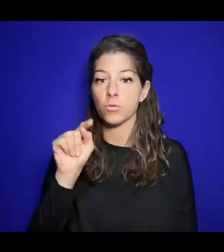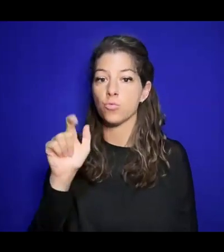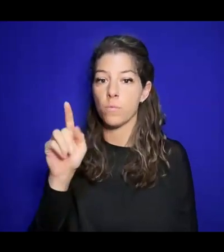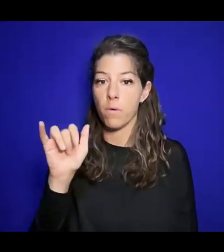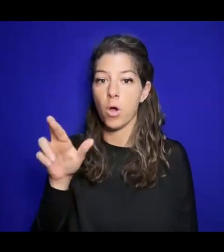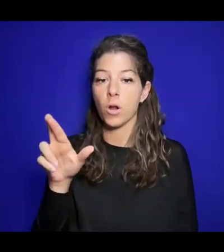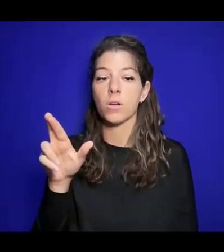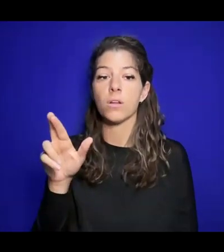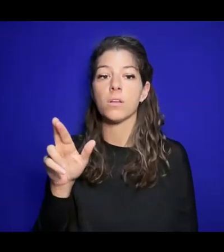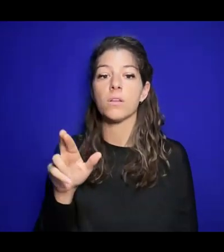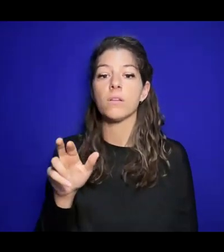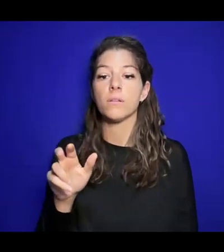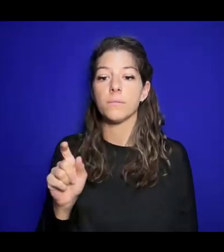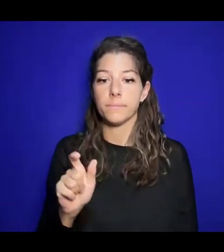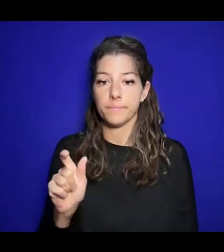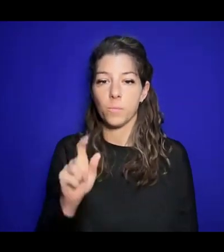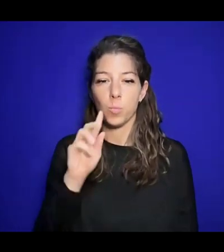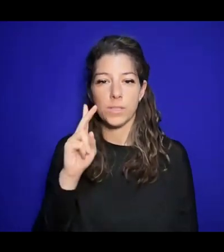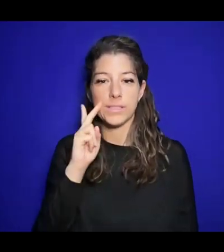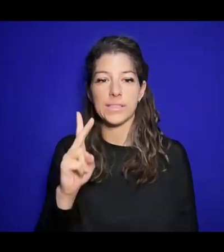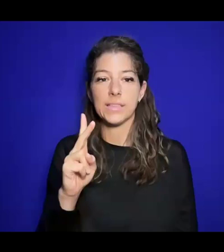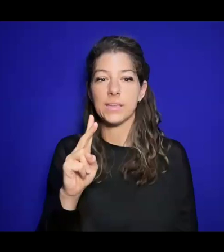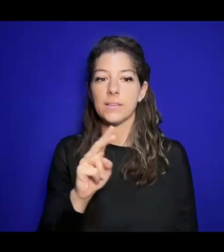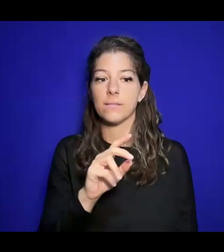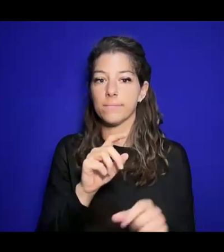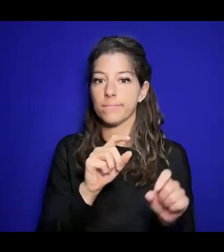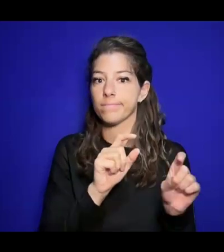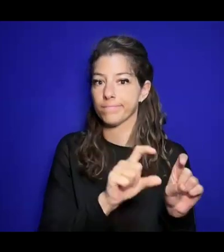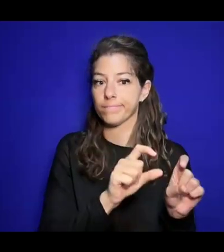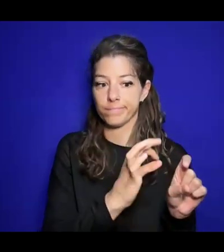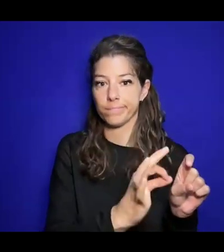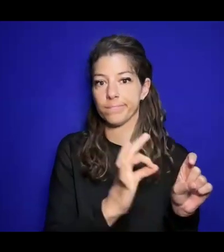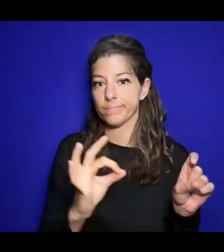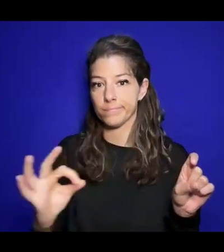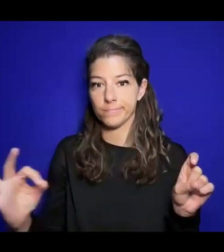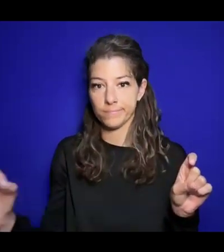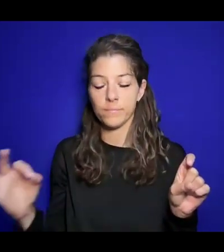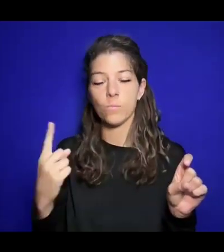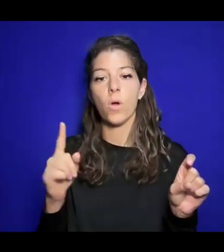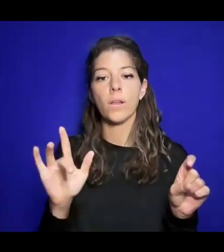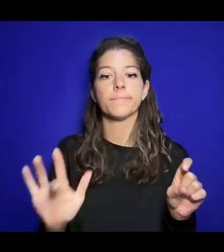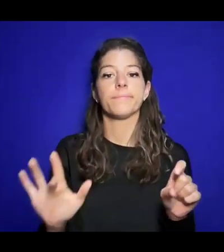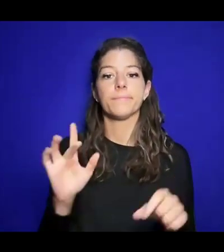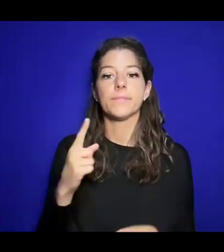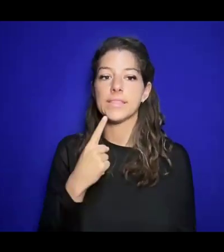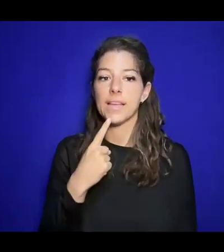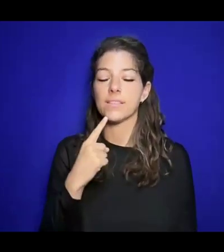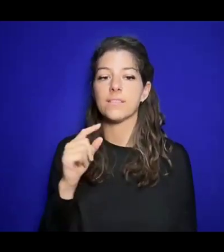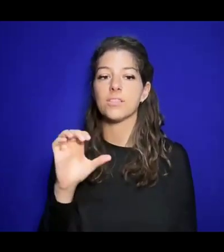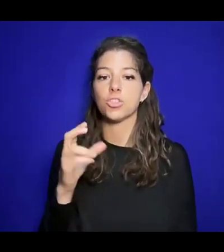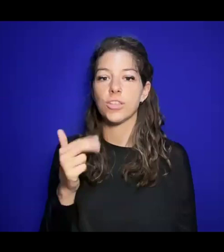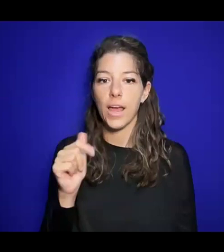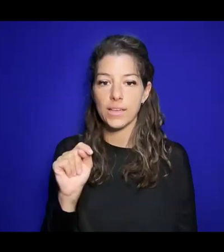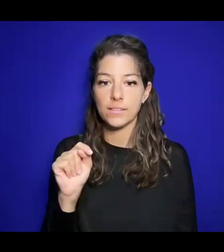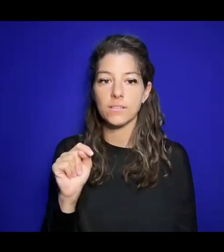your cursor there, and you will see some boxes that come up, and there's a box that says chat. And